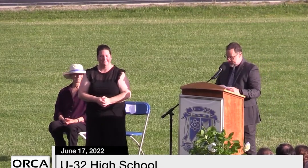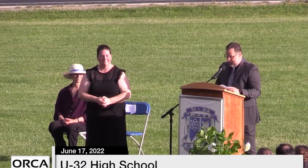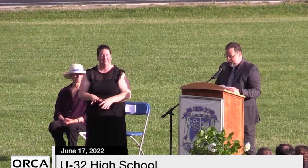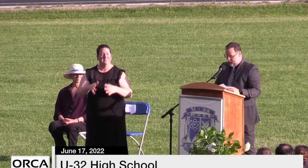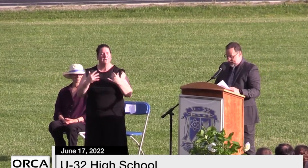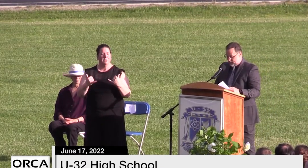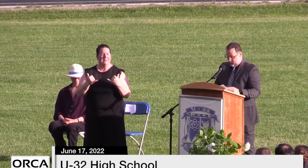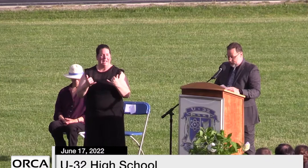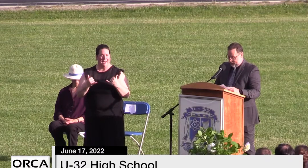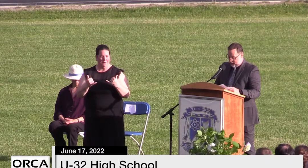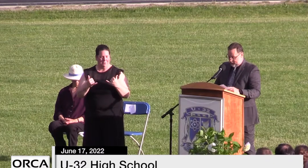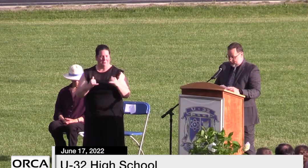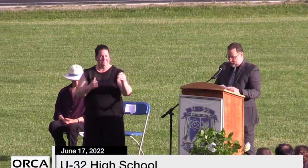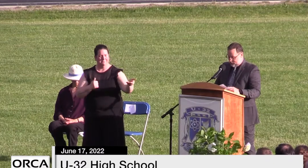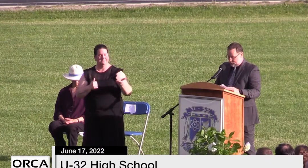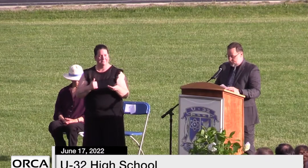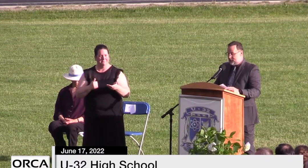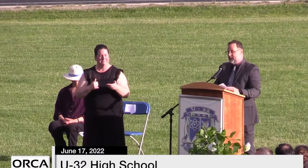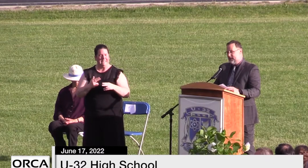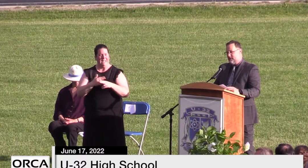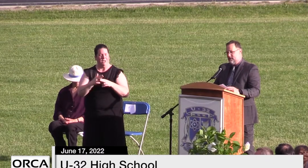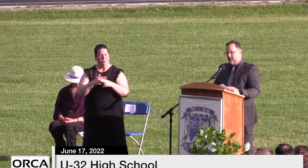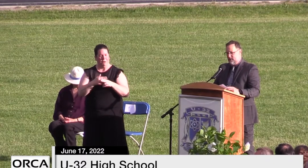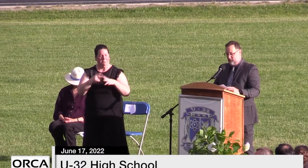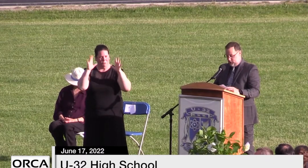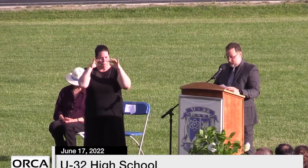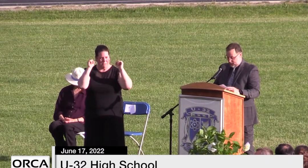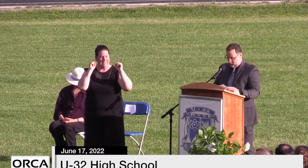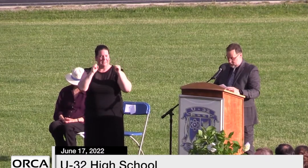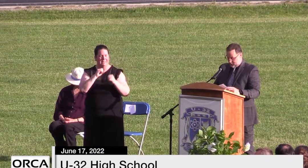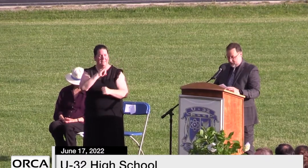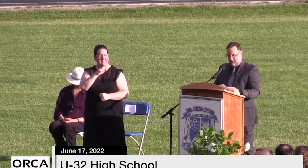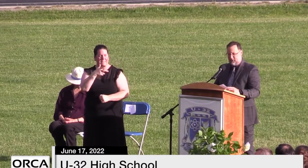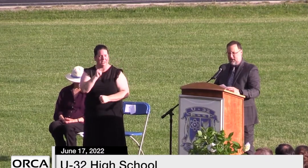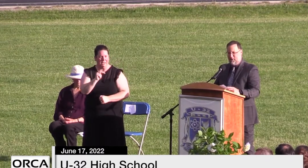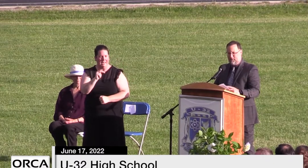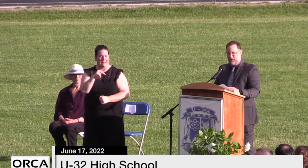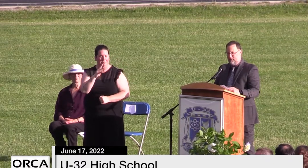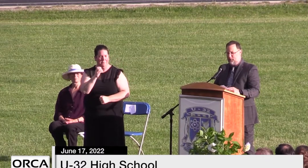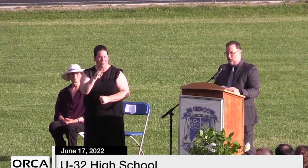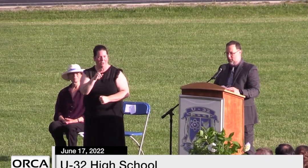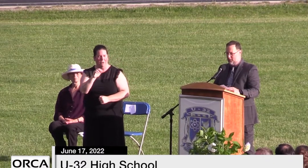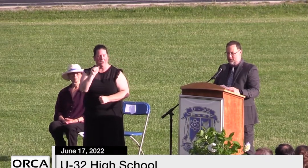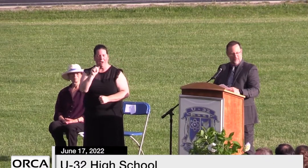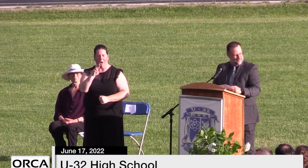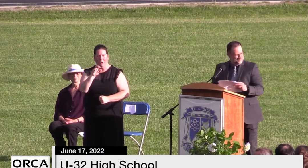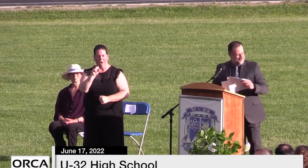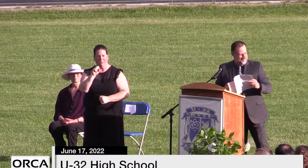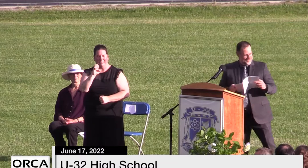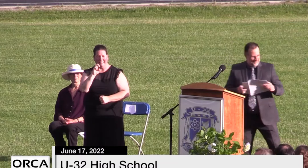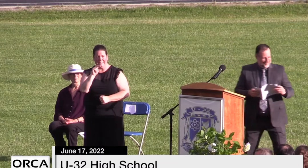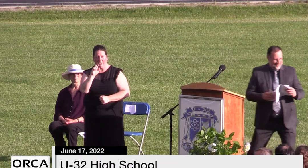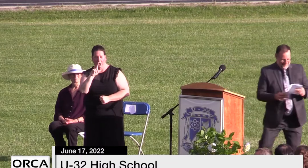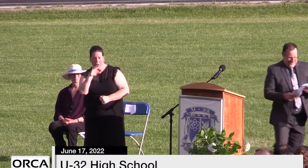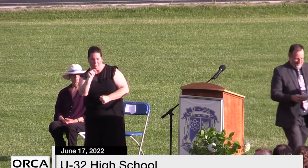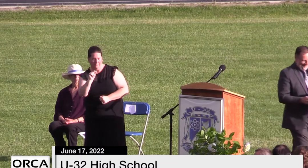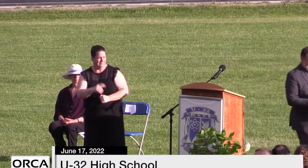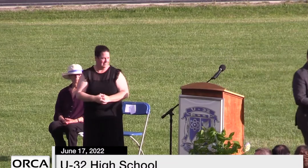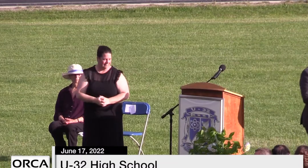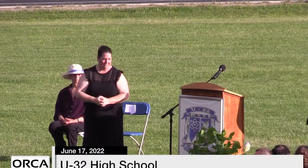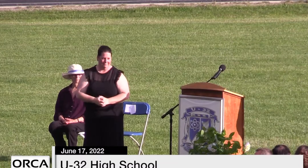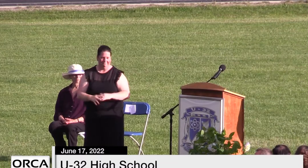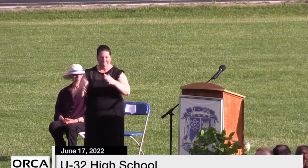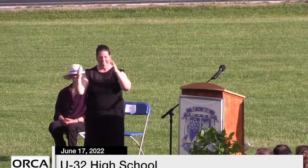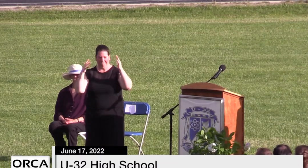At this time, I would like to invite our interim superintendent, Jen Miller Arsenault, to come up and give a few words.